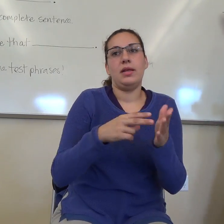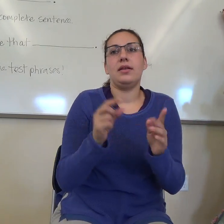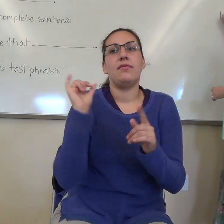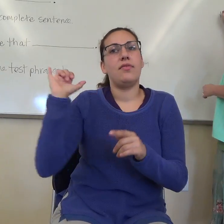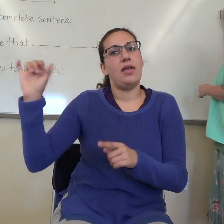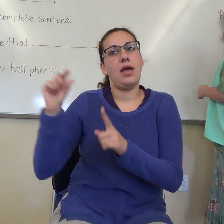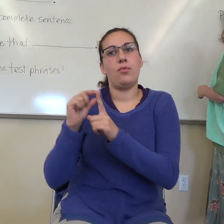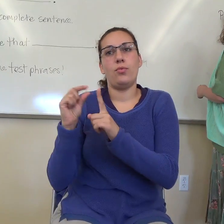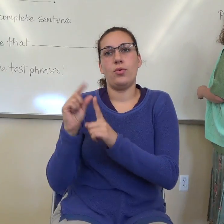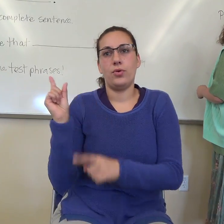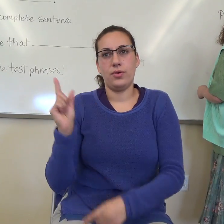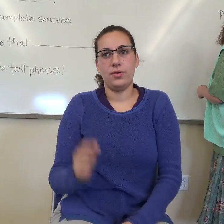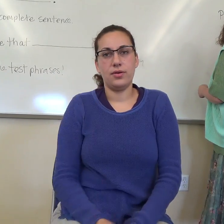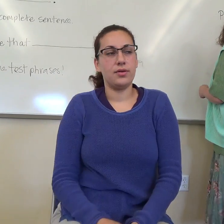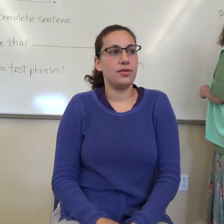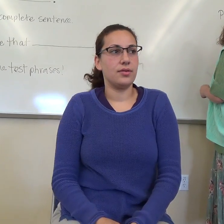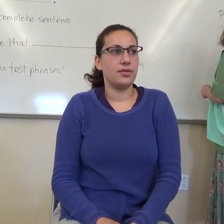meaning before